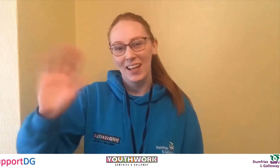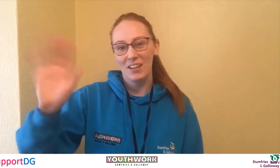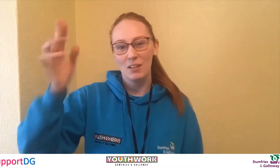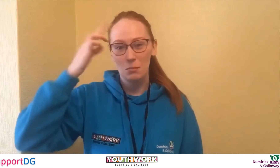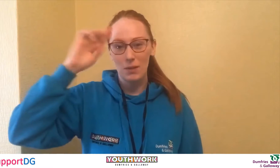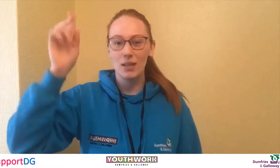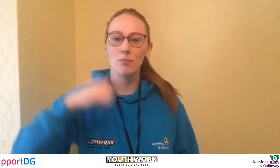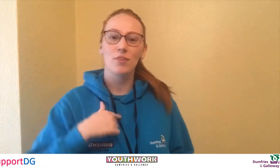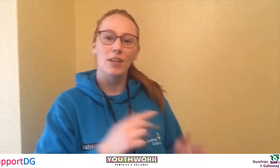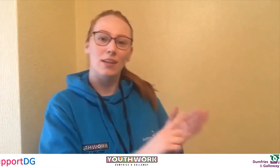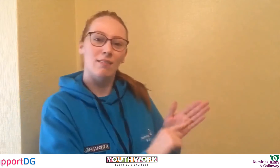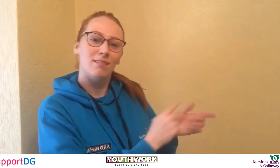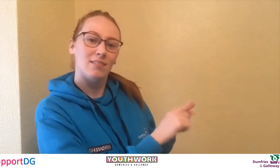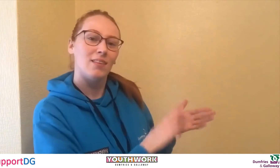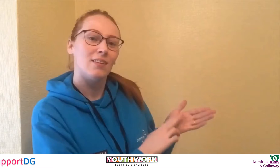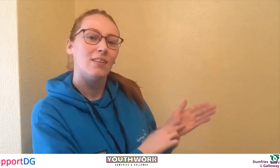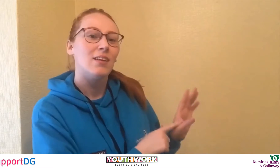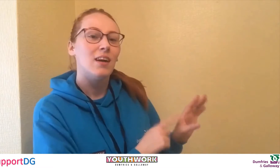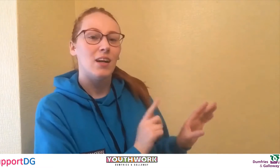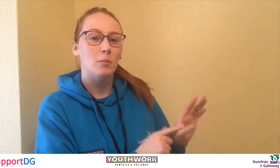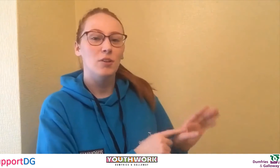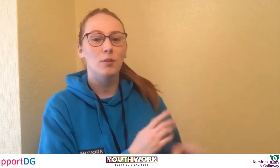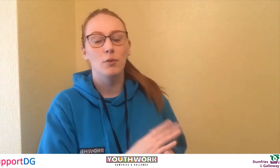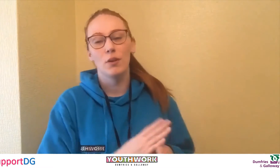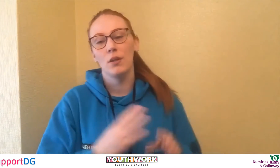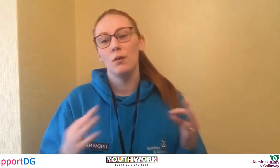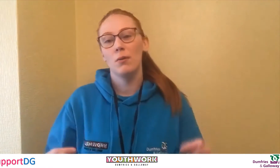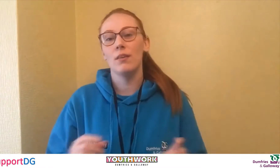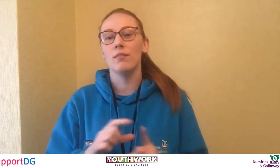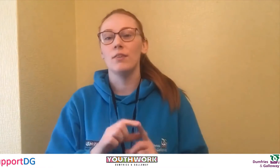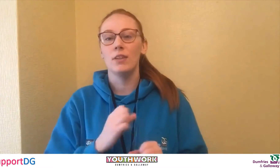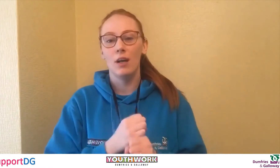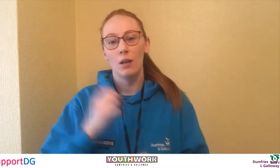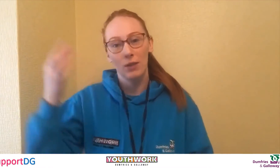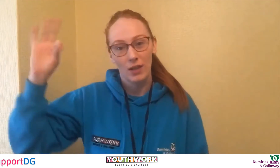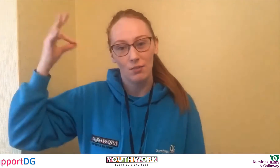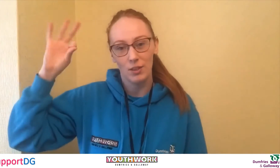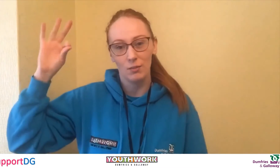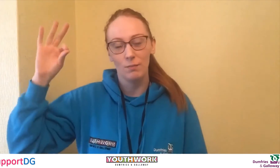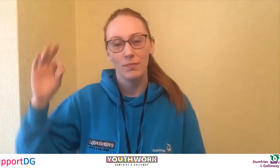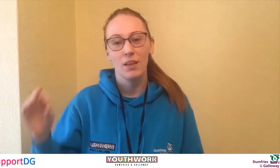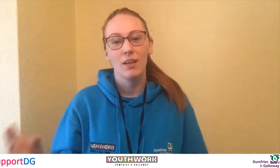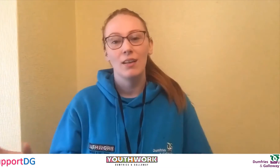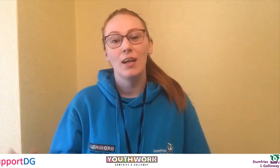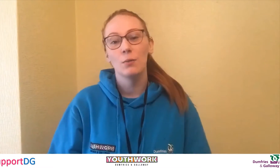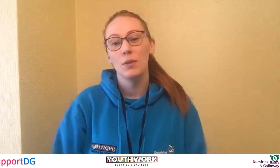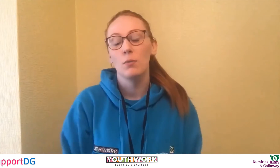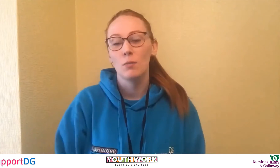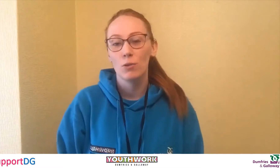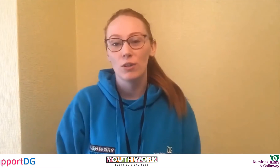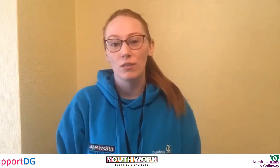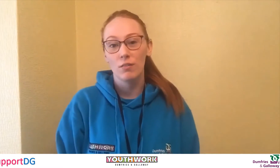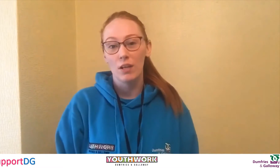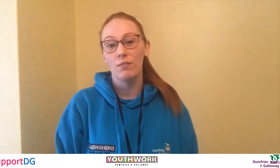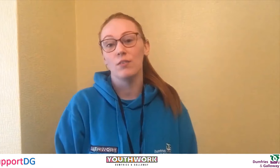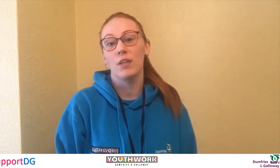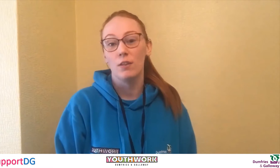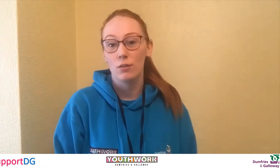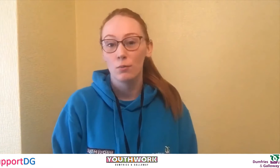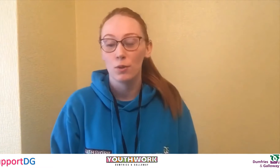Hello, my name's Jenny and I'm a youth worker at Western Facing Galloway Council. Last week we uploaded our very first video, which was